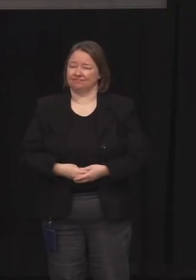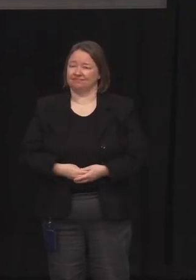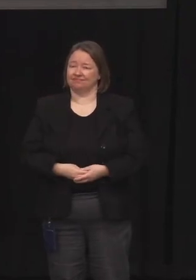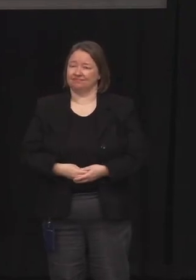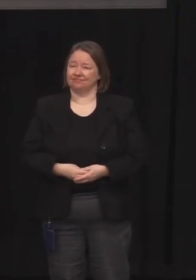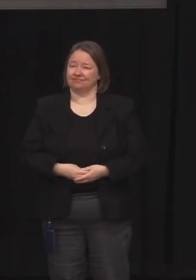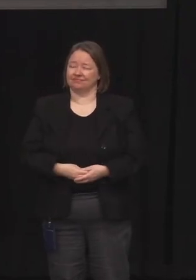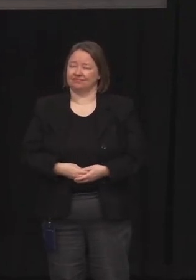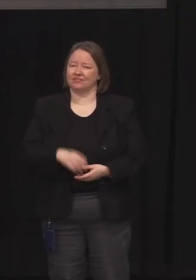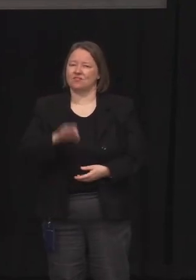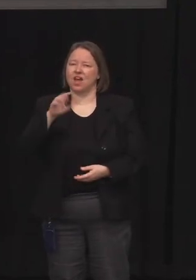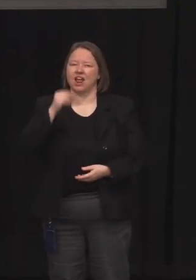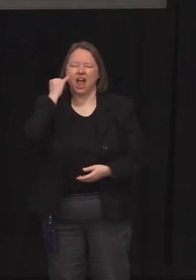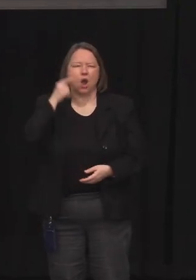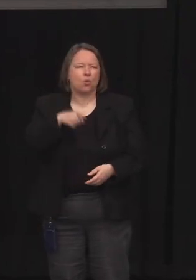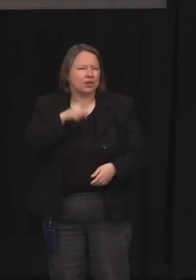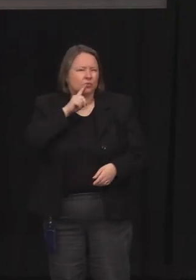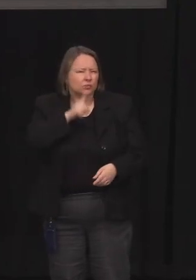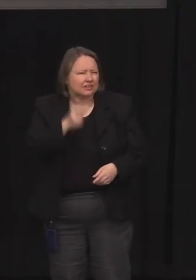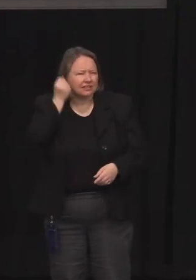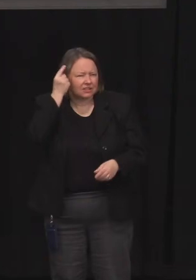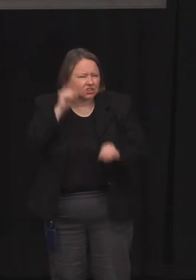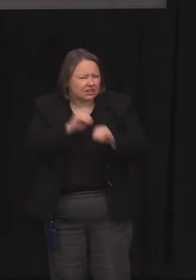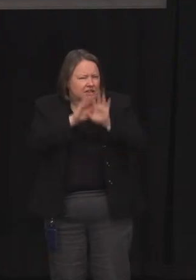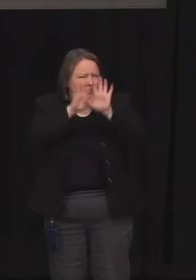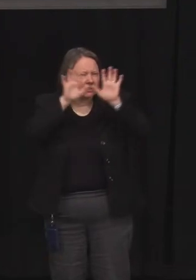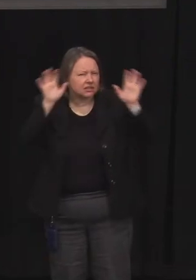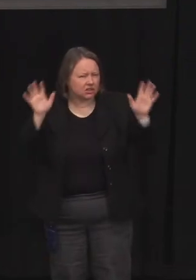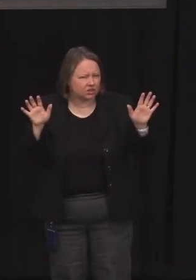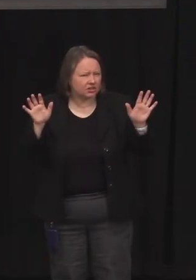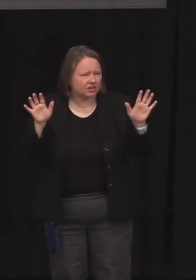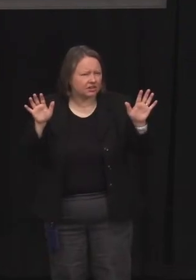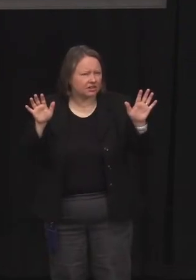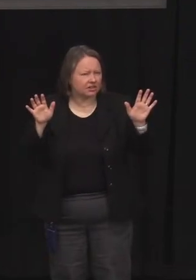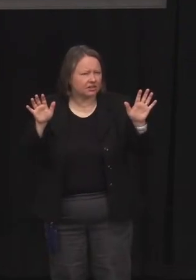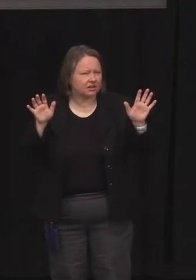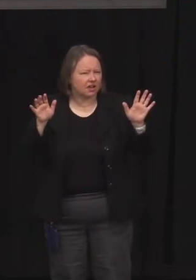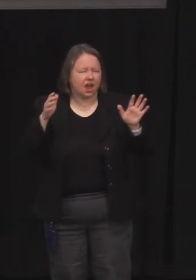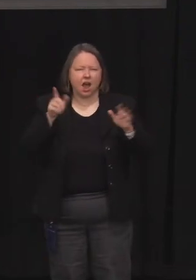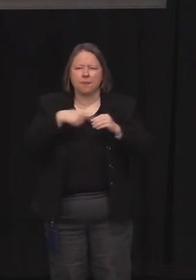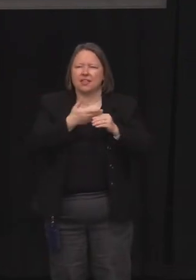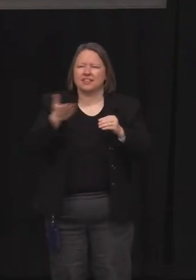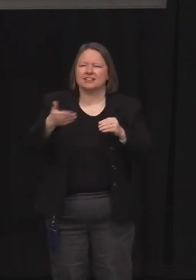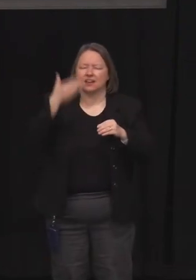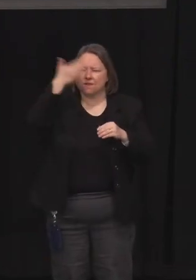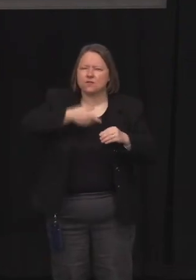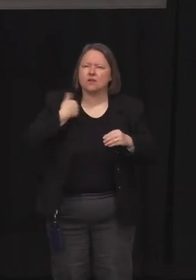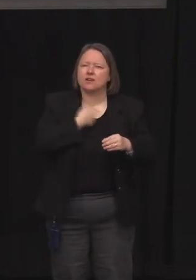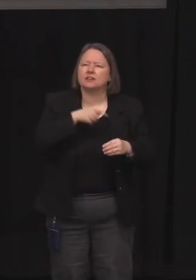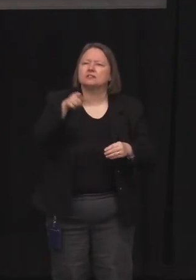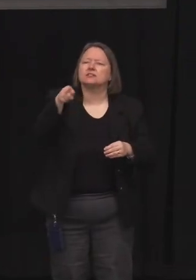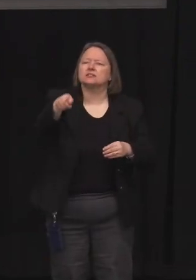We need to find out if we're seeing clearly that which has been placed at some distance in front of us.